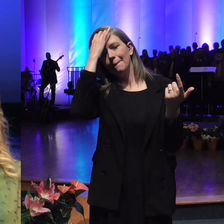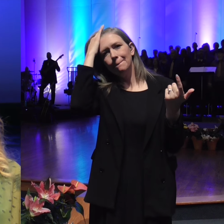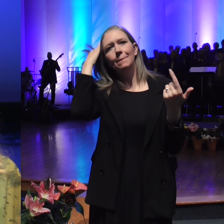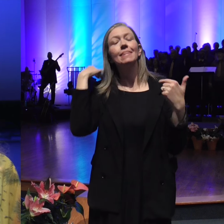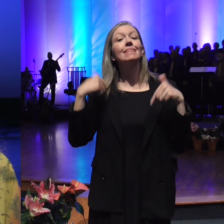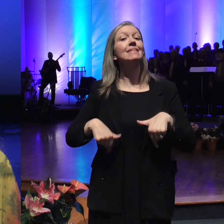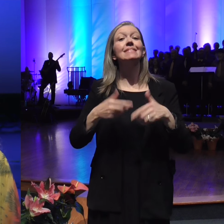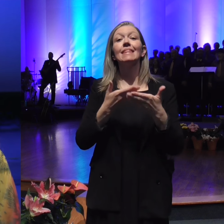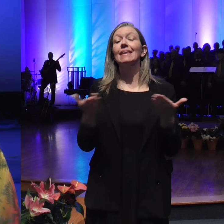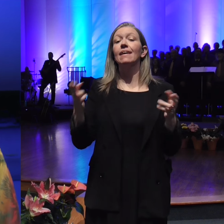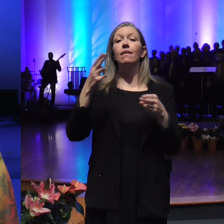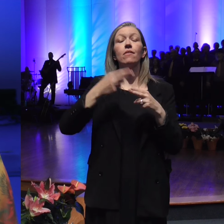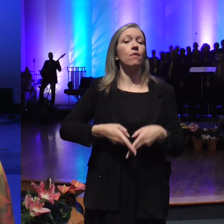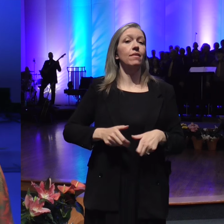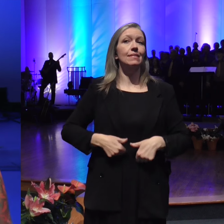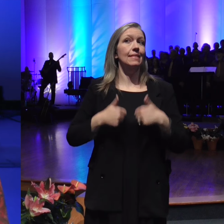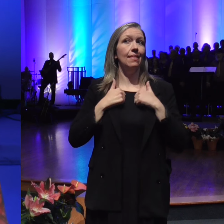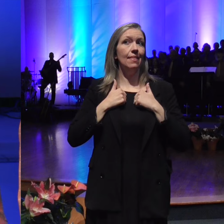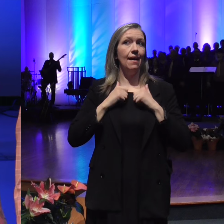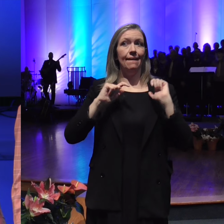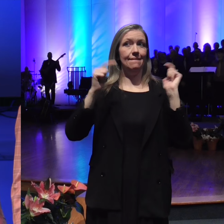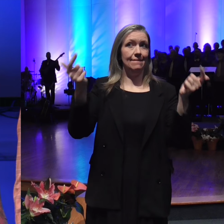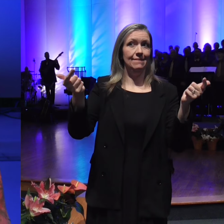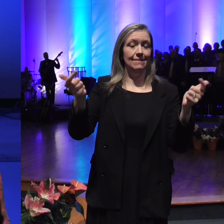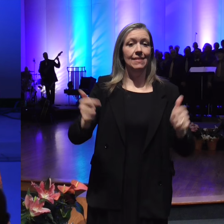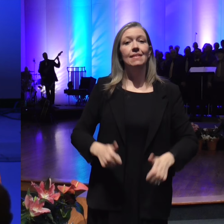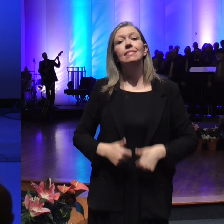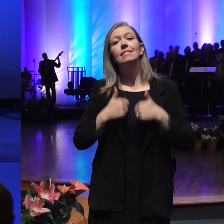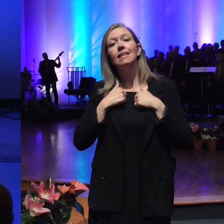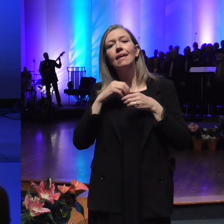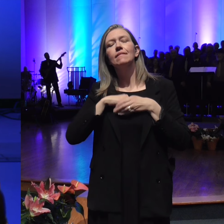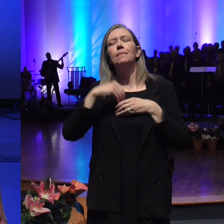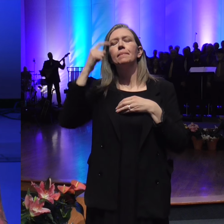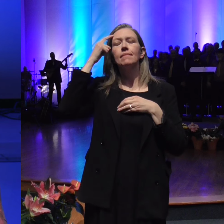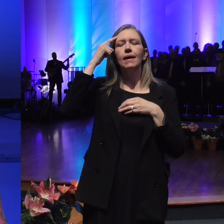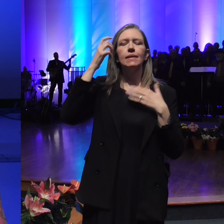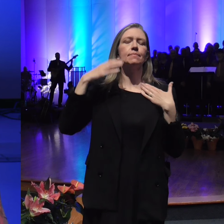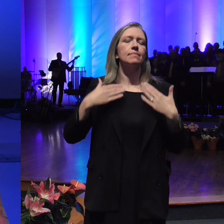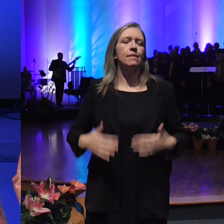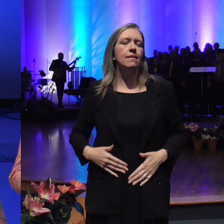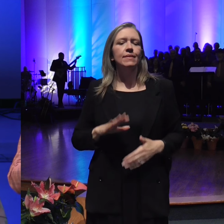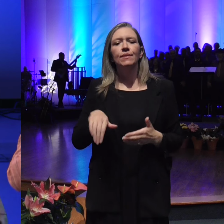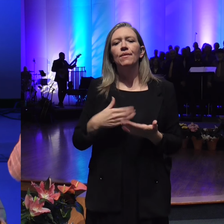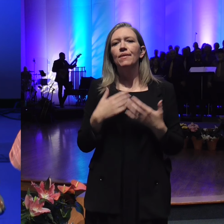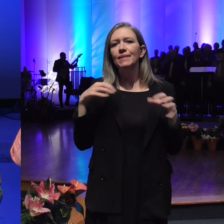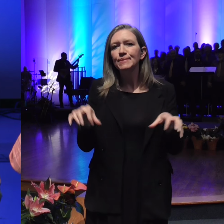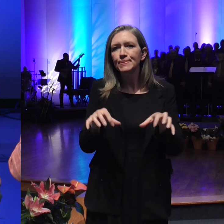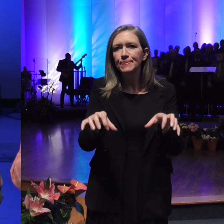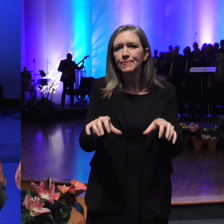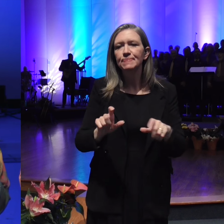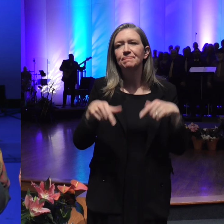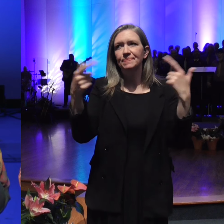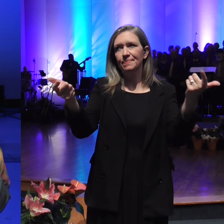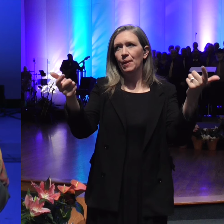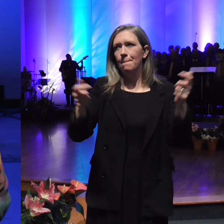It is this thing called life. Life's in my mind, my body, and all that I do.